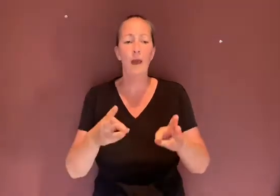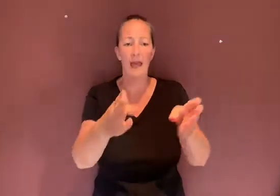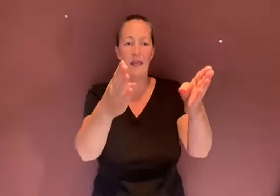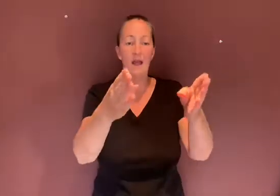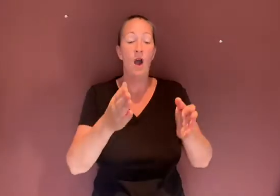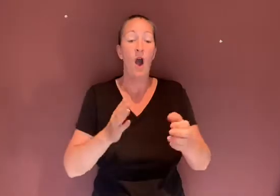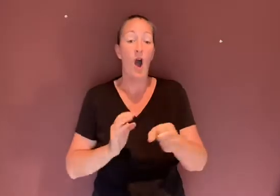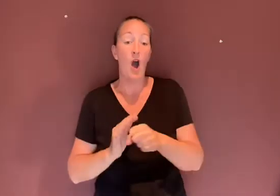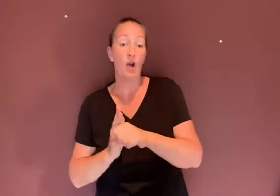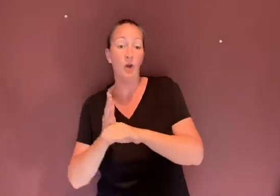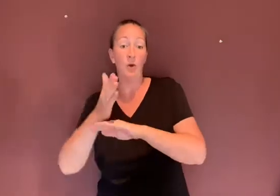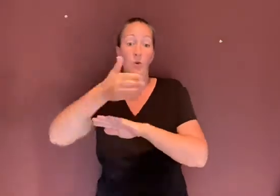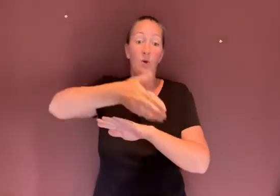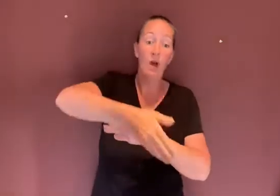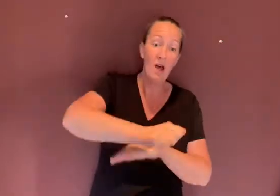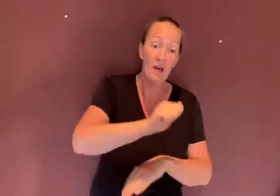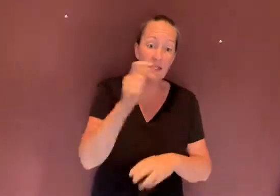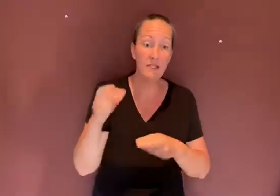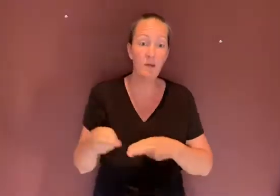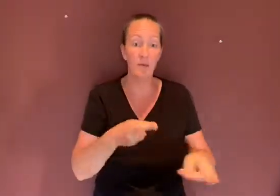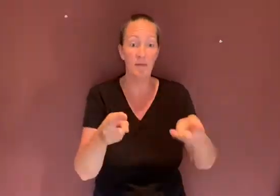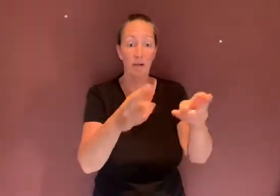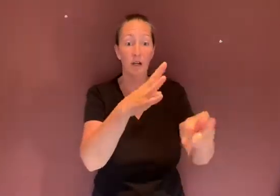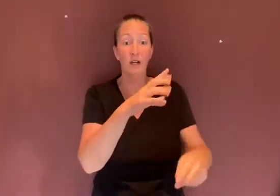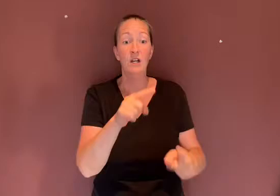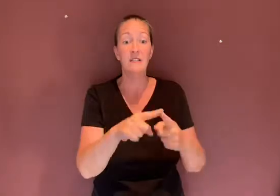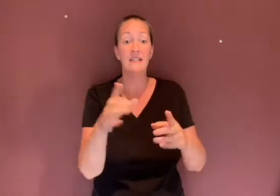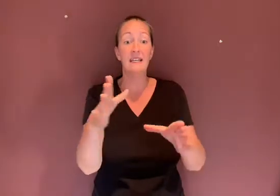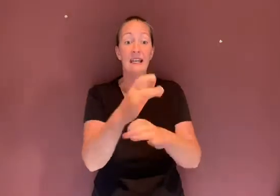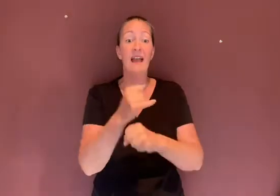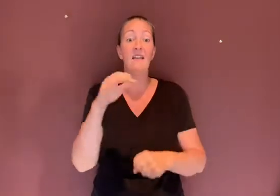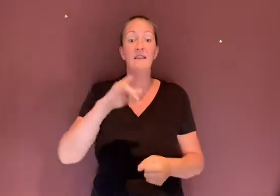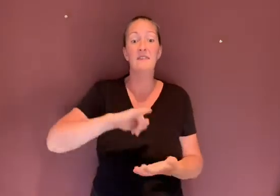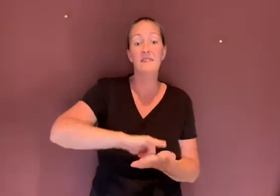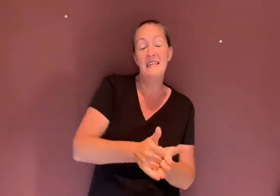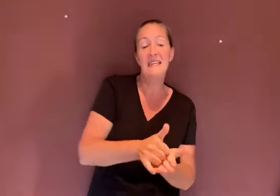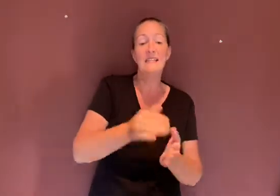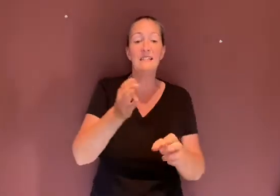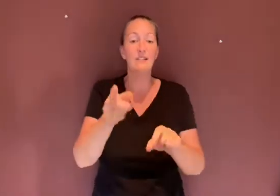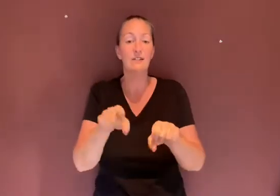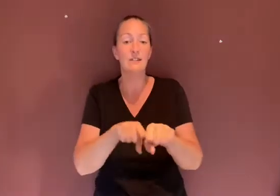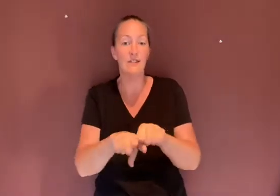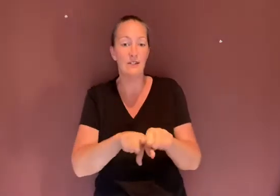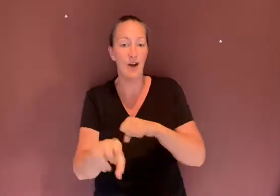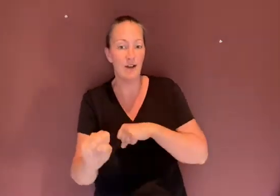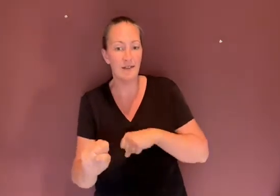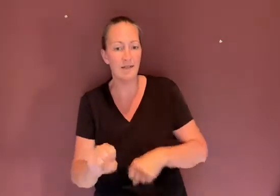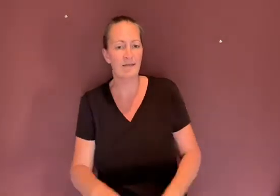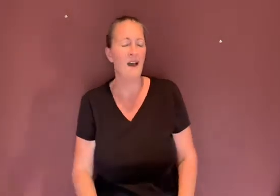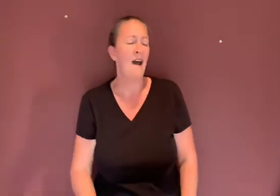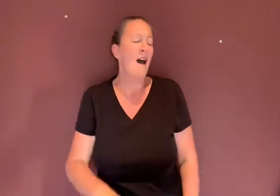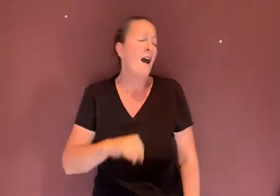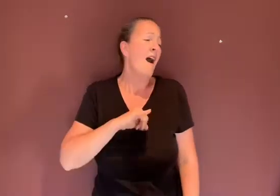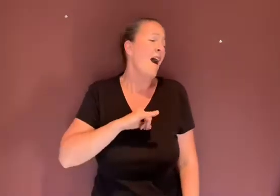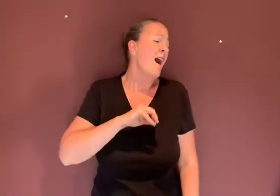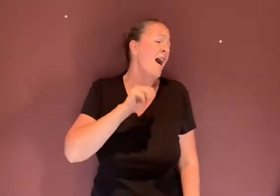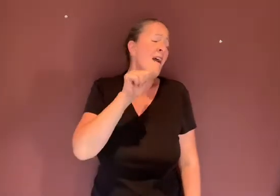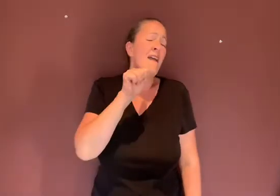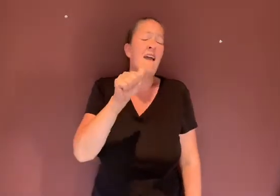way across the river to get these socks. I